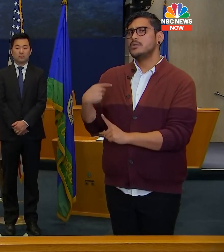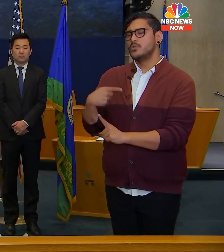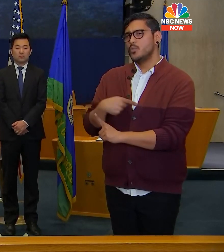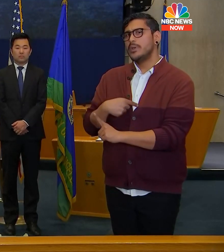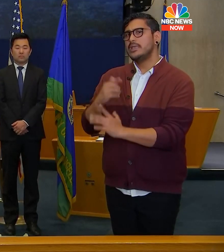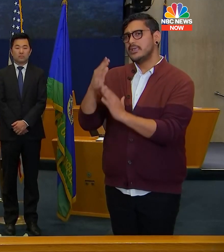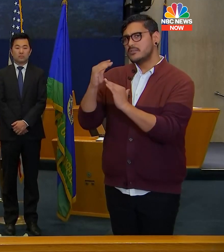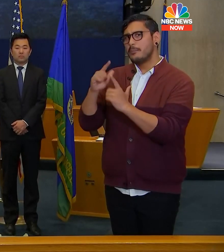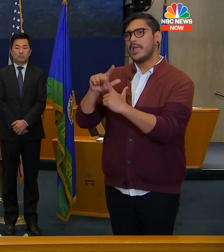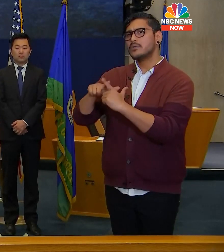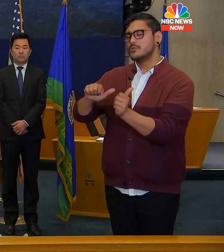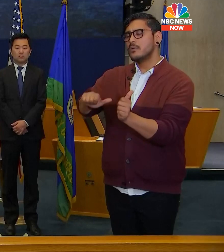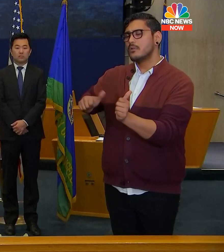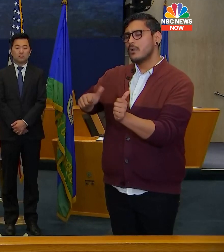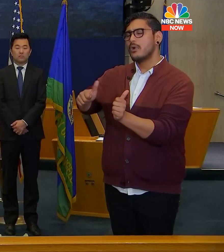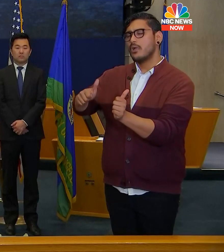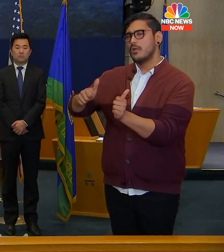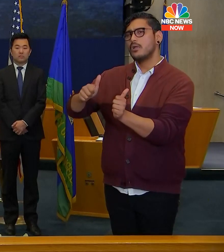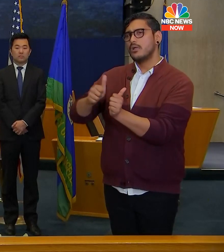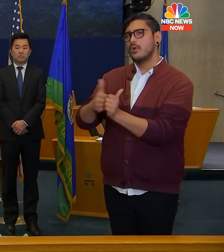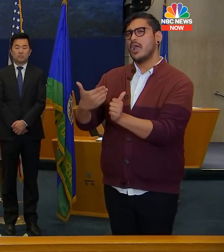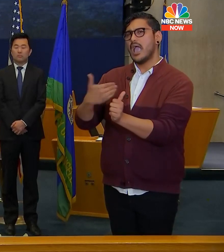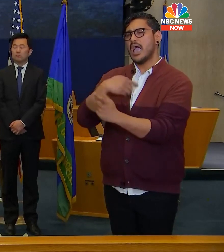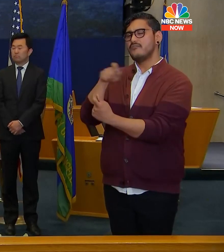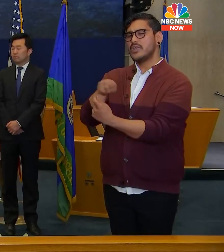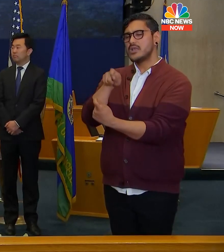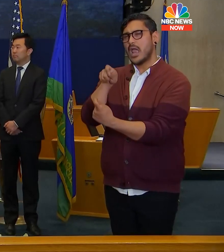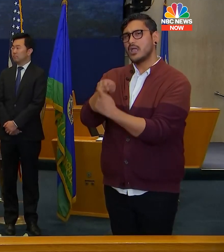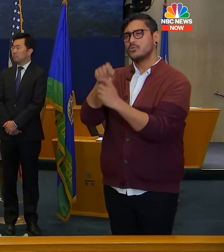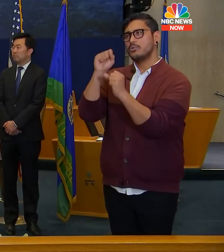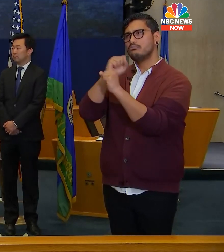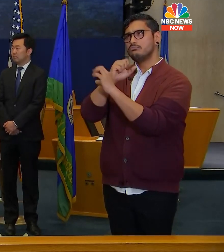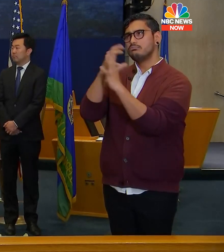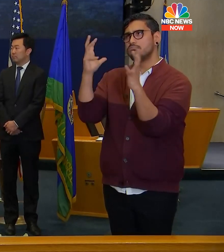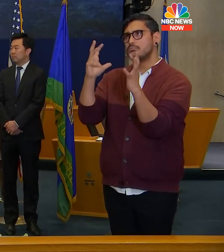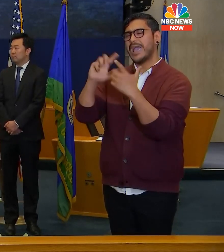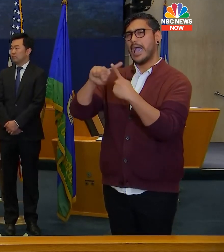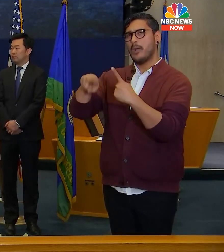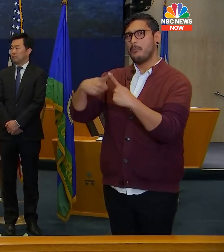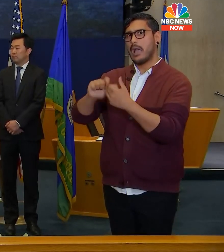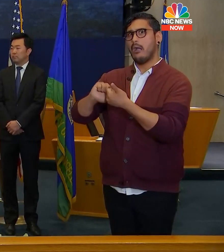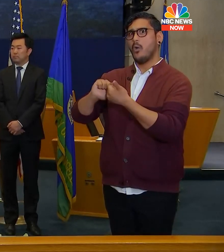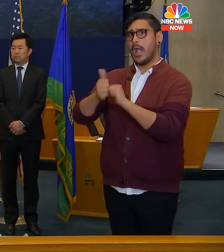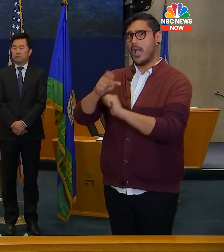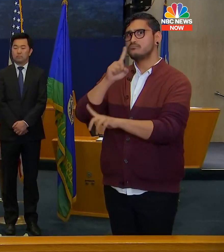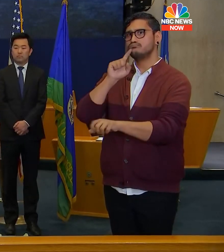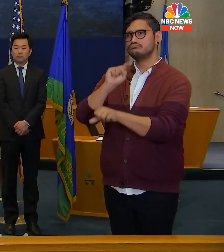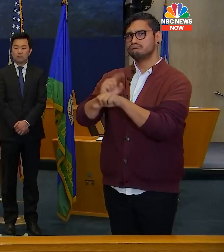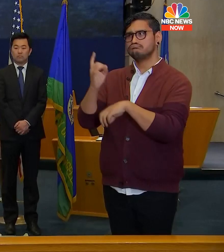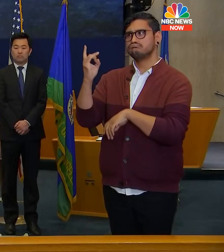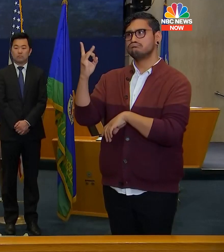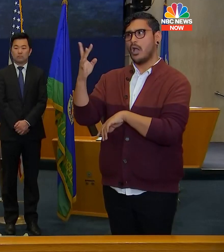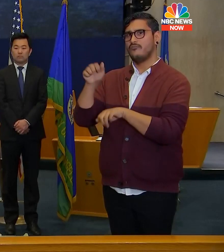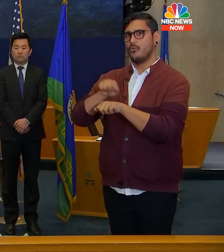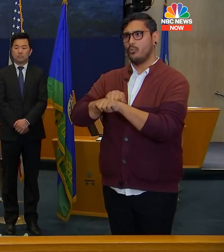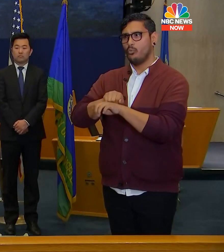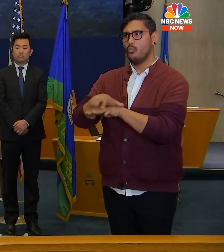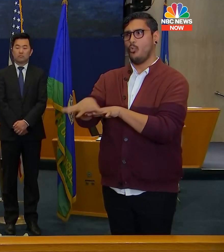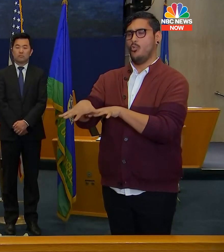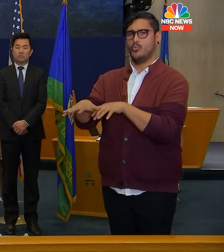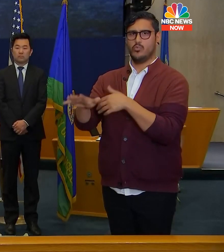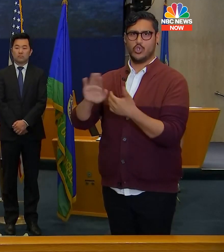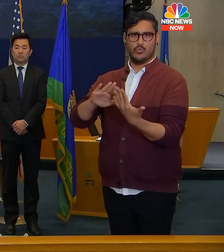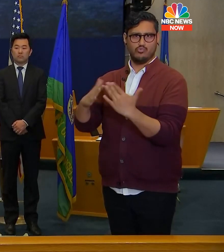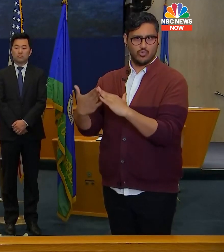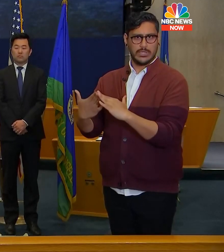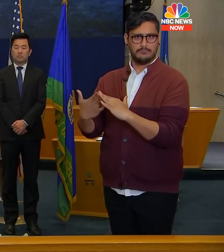catch up and be able to get an accurate picture of how widespread the infection is in the community? And the second question would be